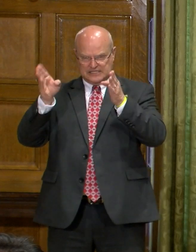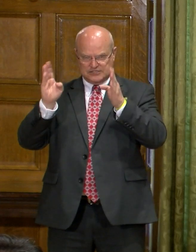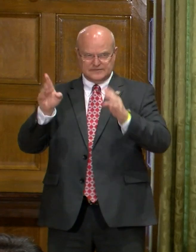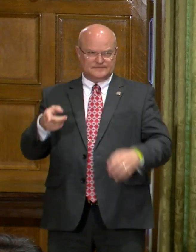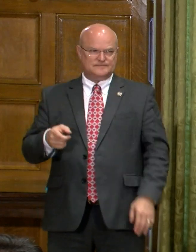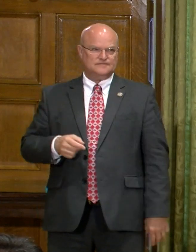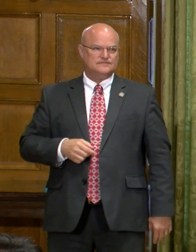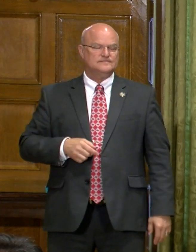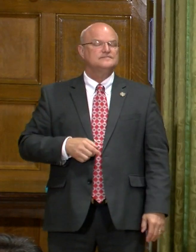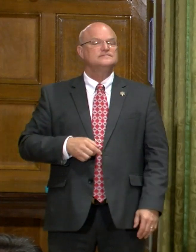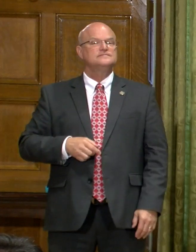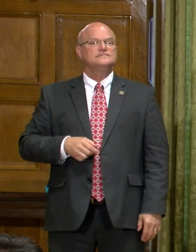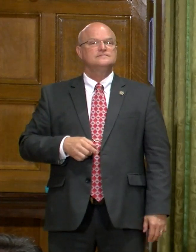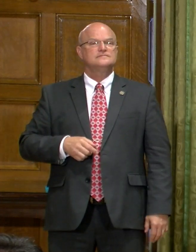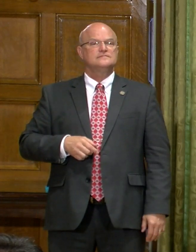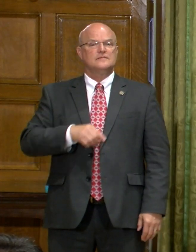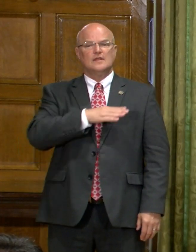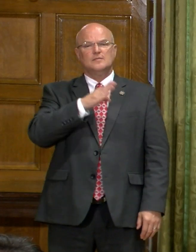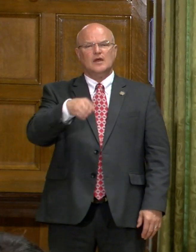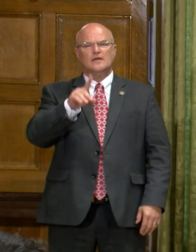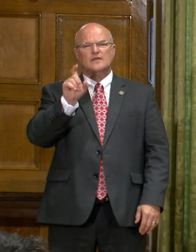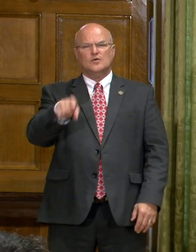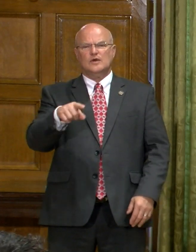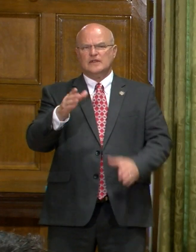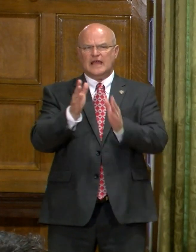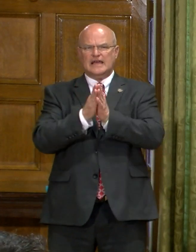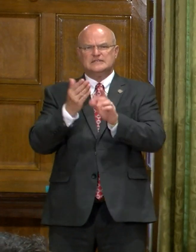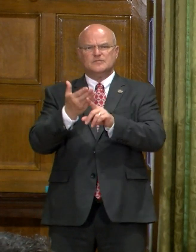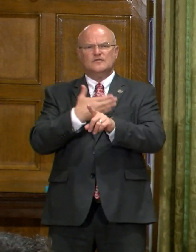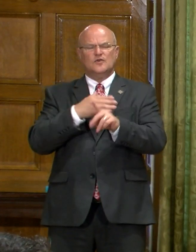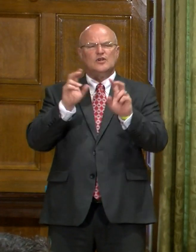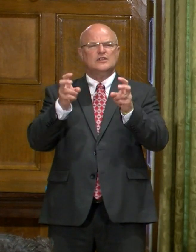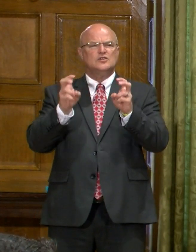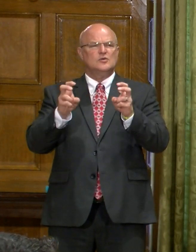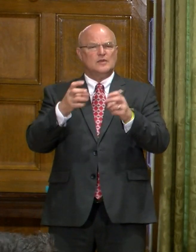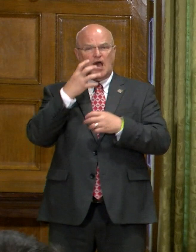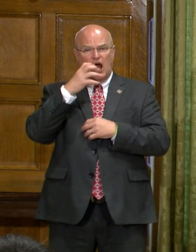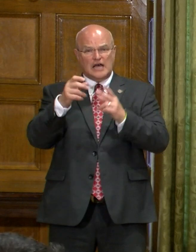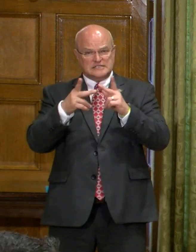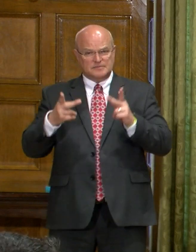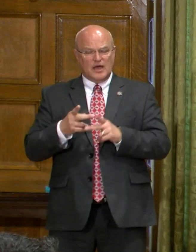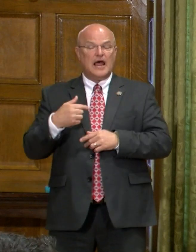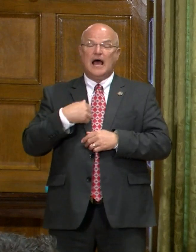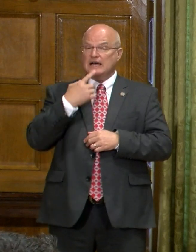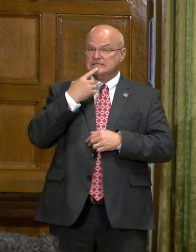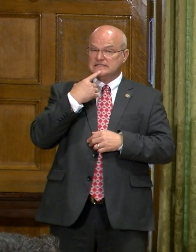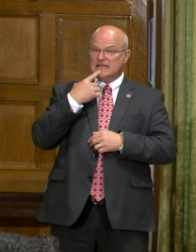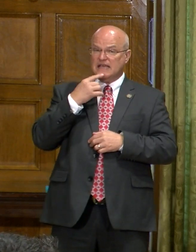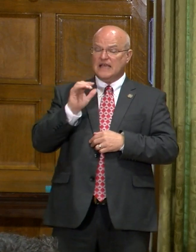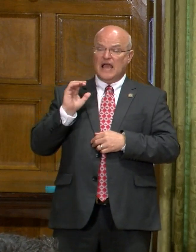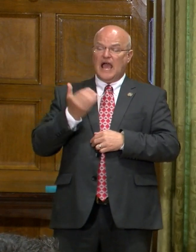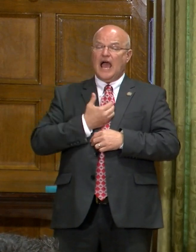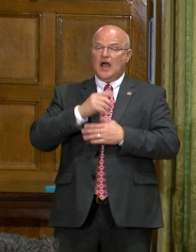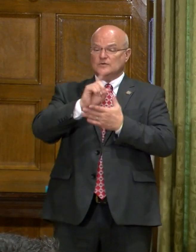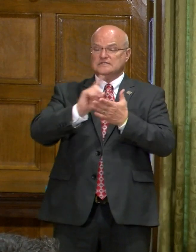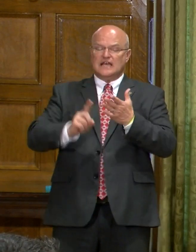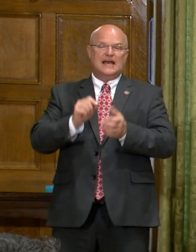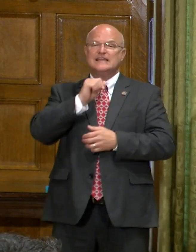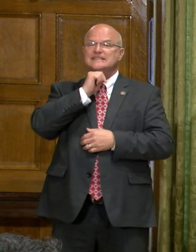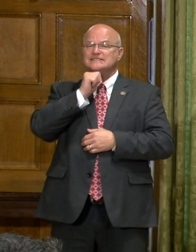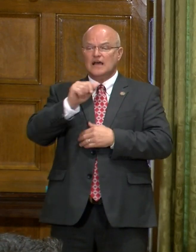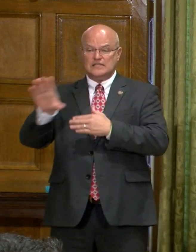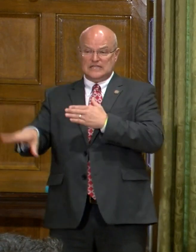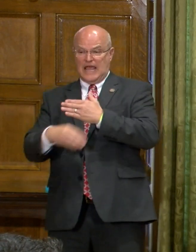attention to. Back on the question that was asked before in terms of the hotspots, I will say our design is not